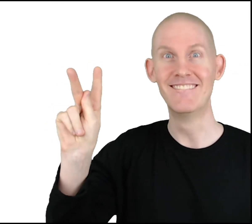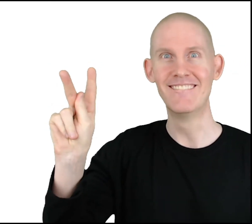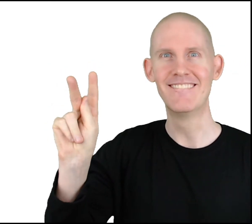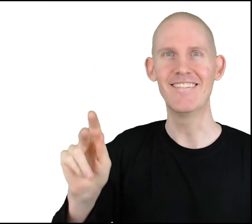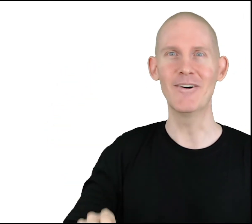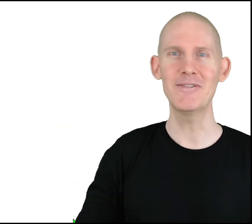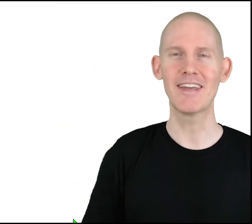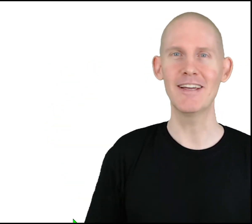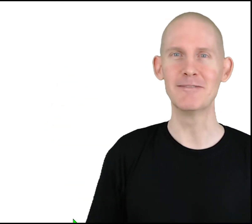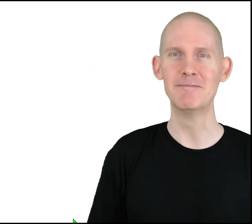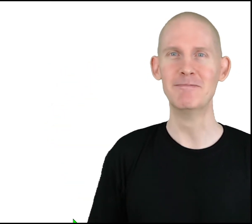Okay.